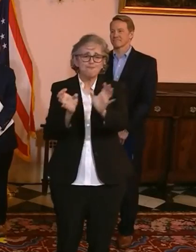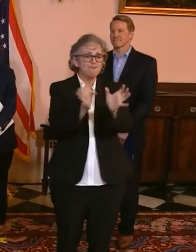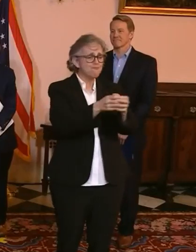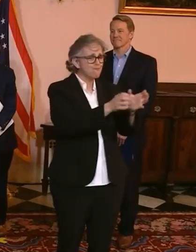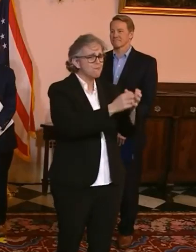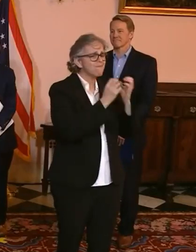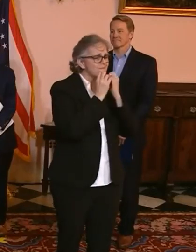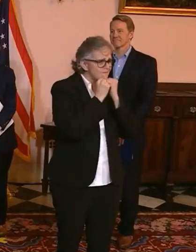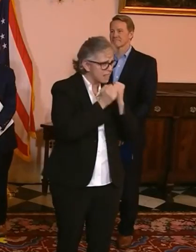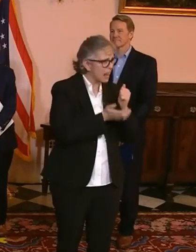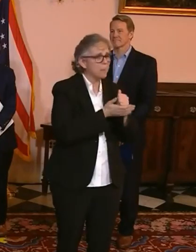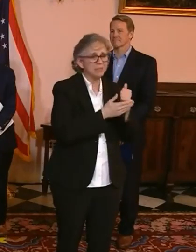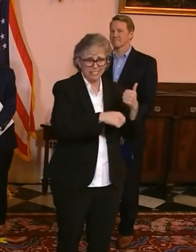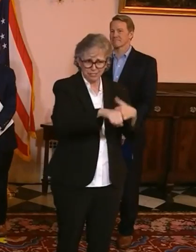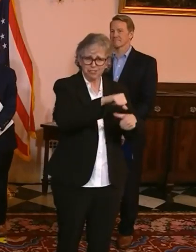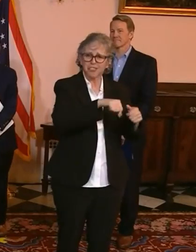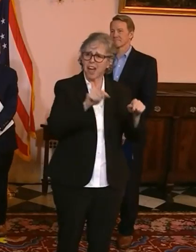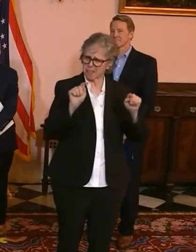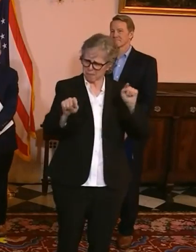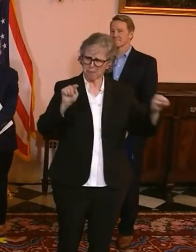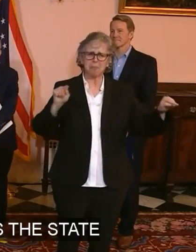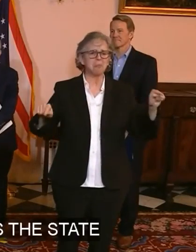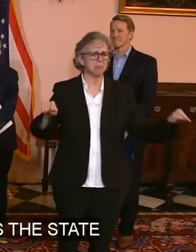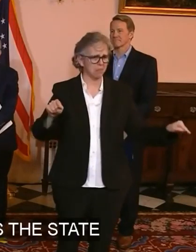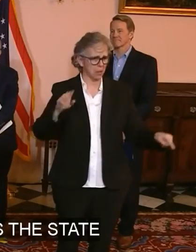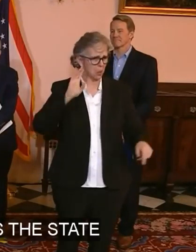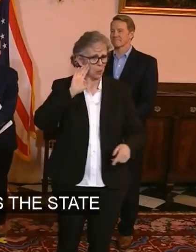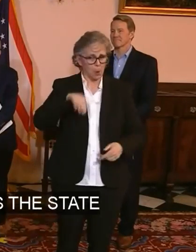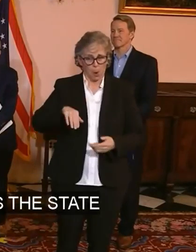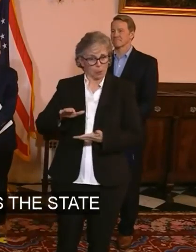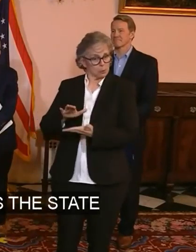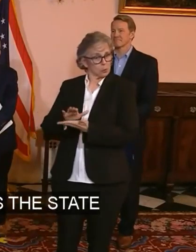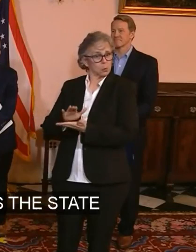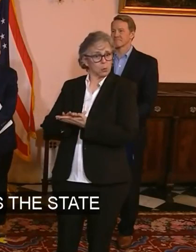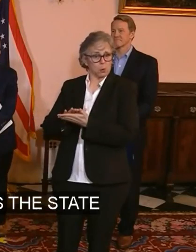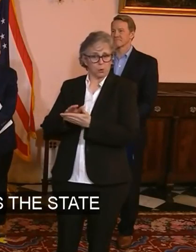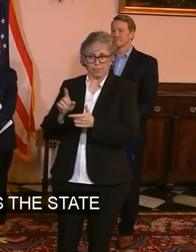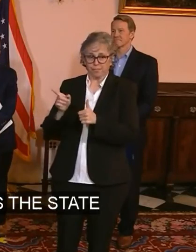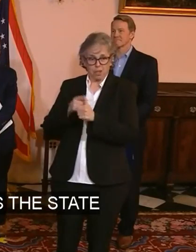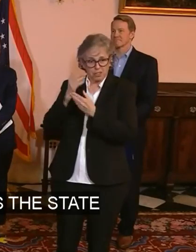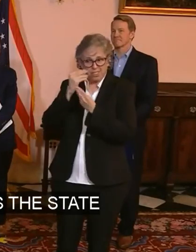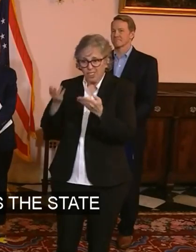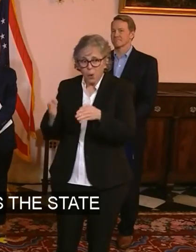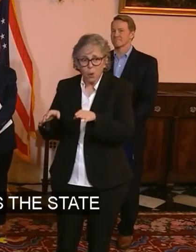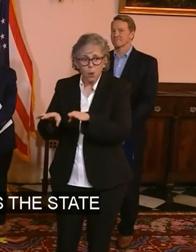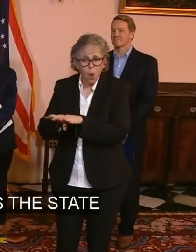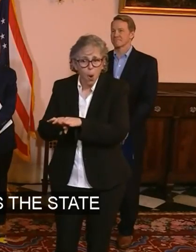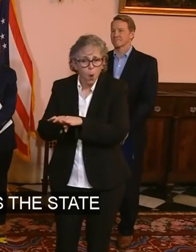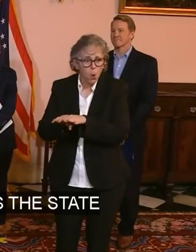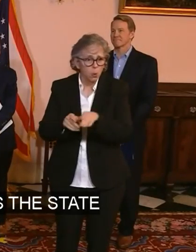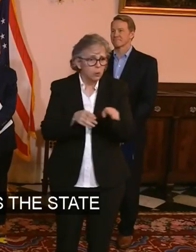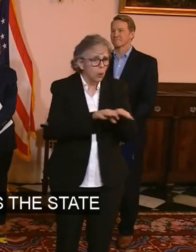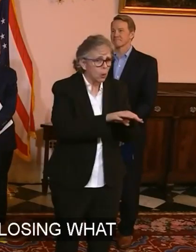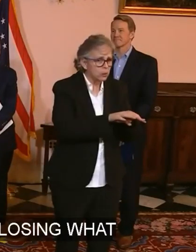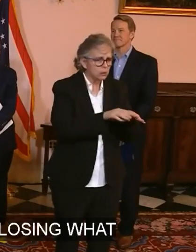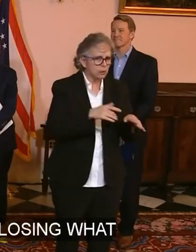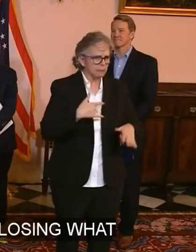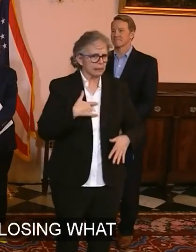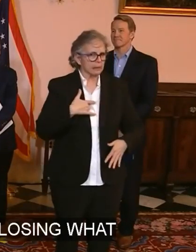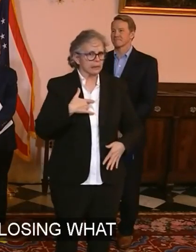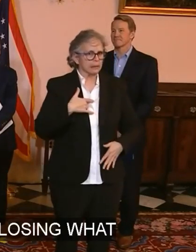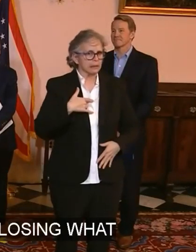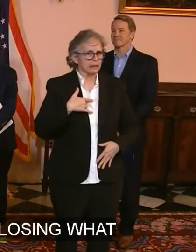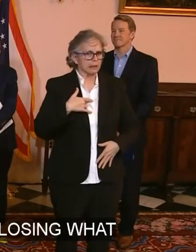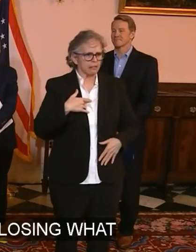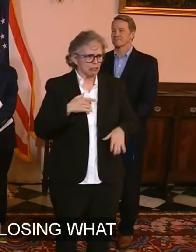other. When it was first announced that the schools were closing, what I worried about is how are those kids going to eat?